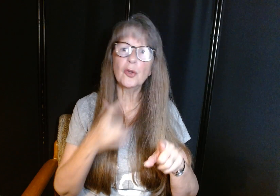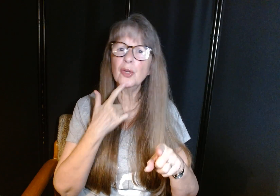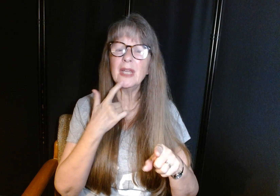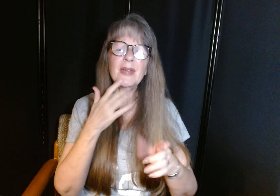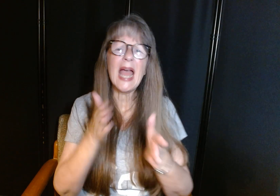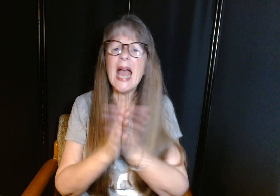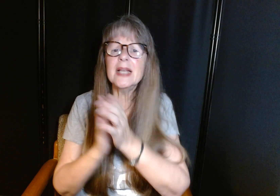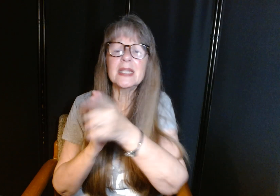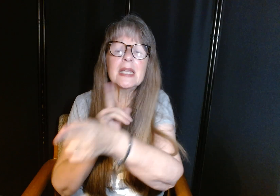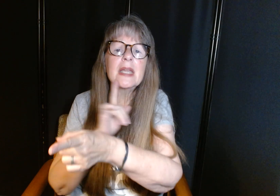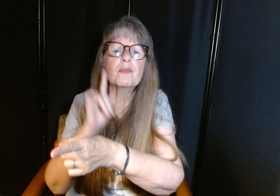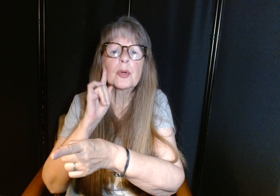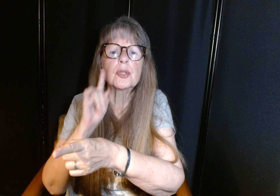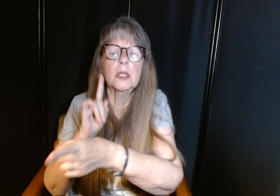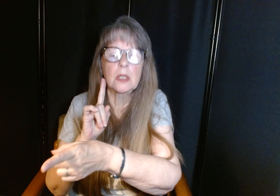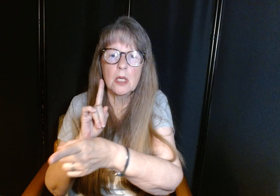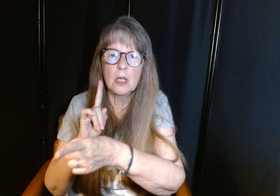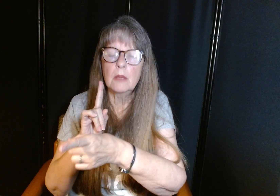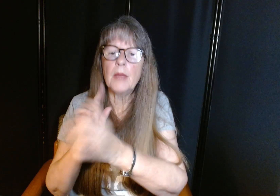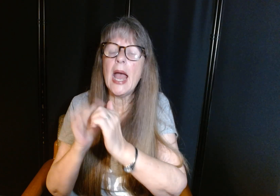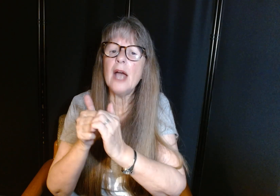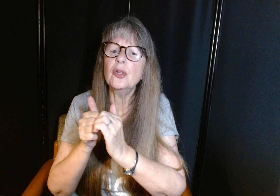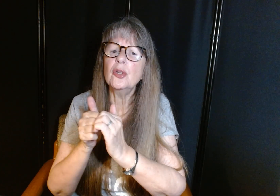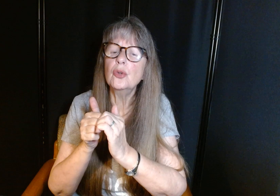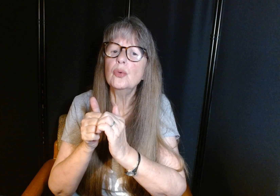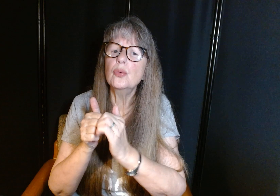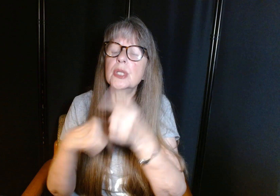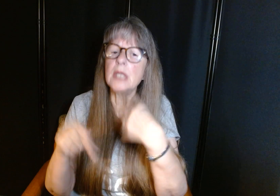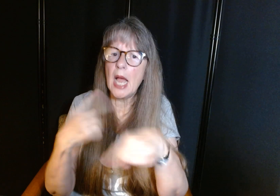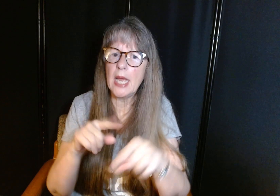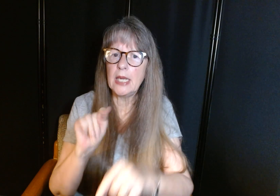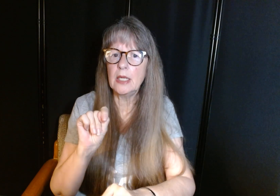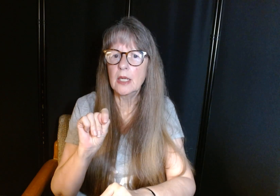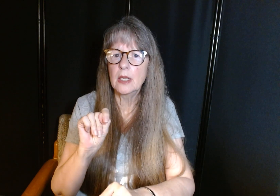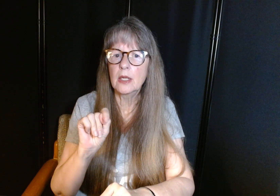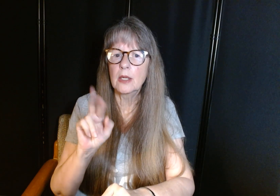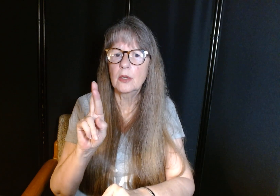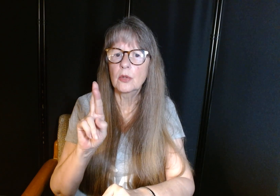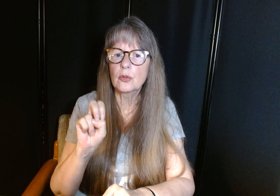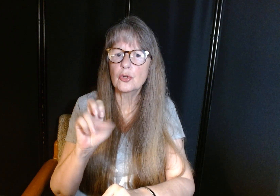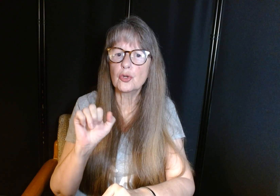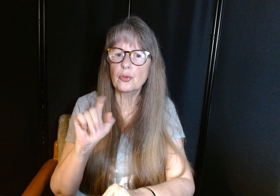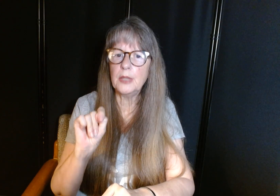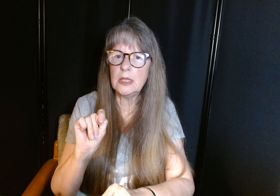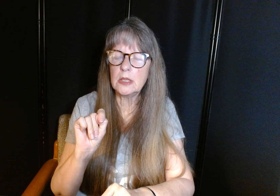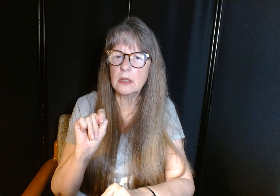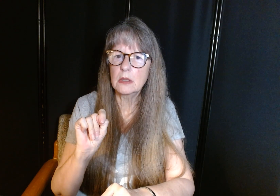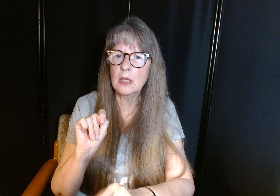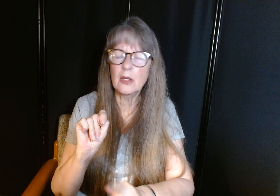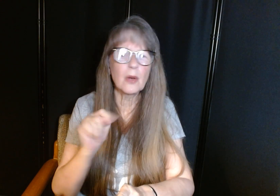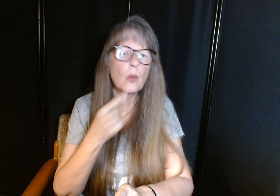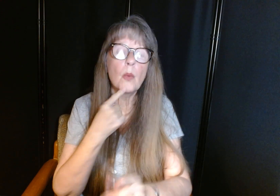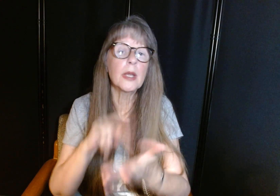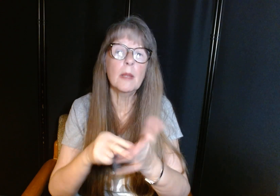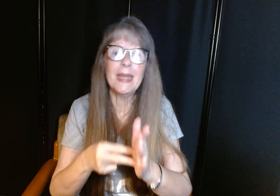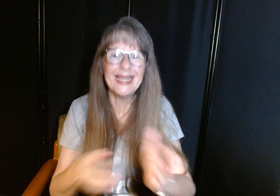could even ask that deaf person, how do you sign treat? And they're going, well, what do you mean,